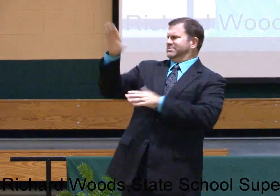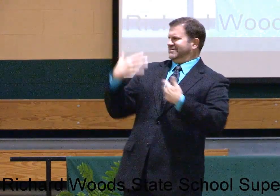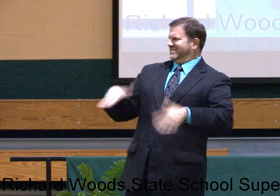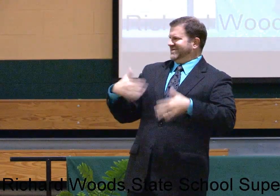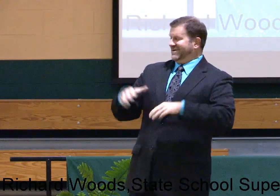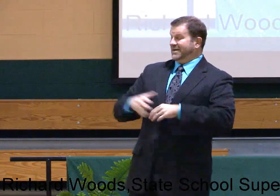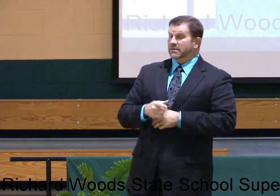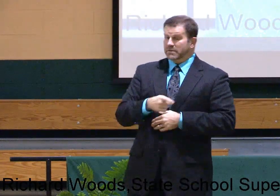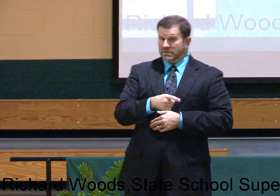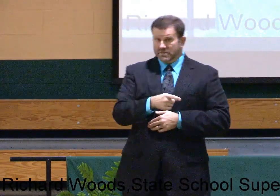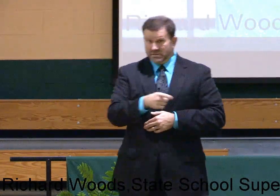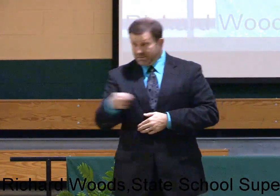students, I believe